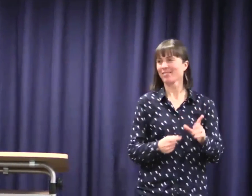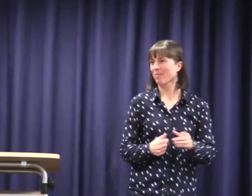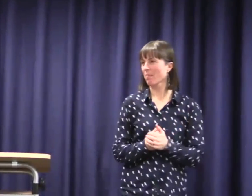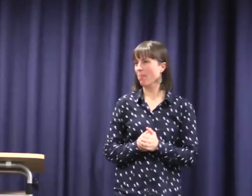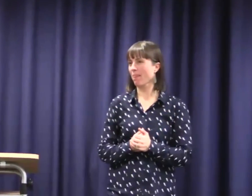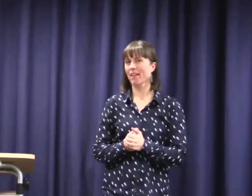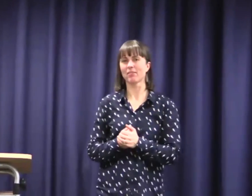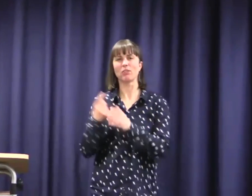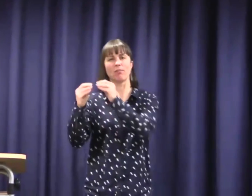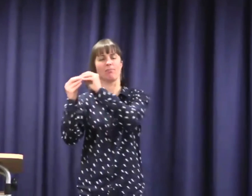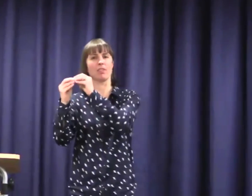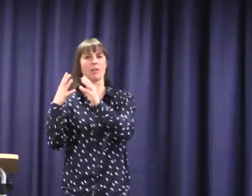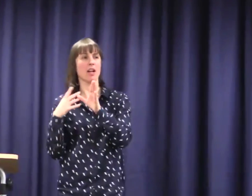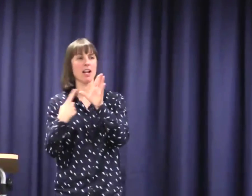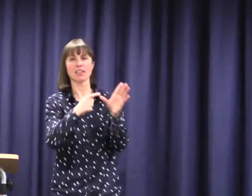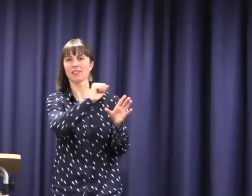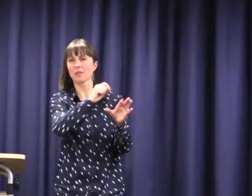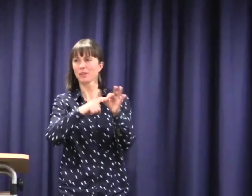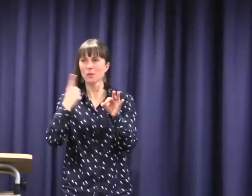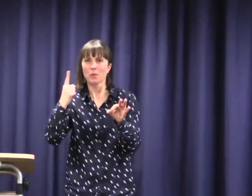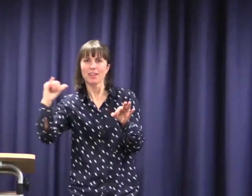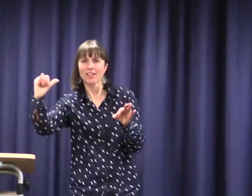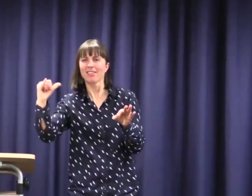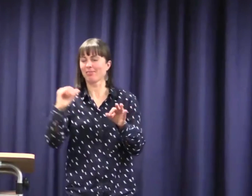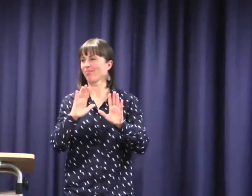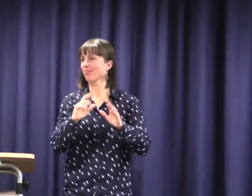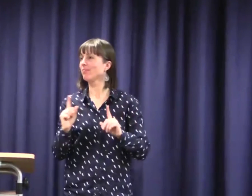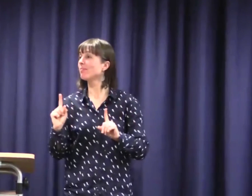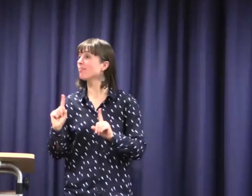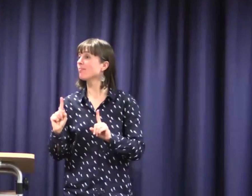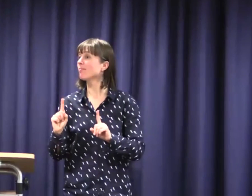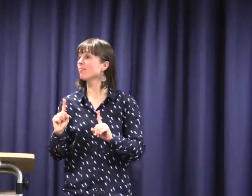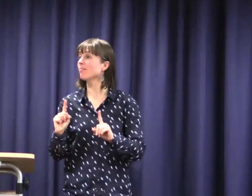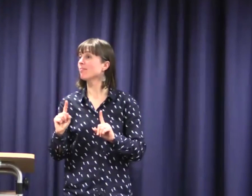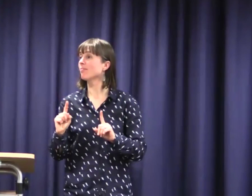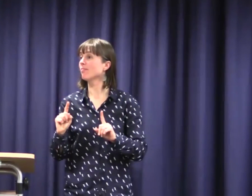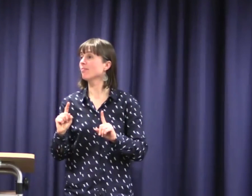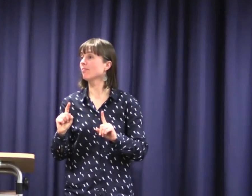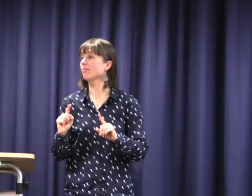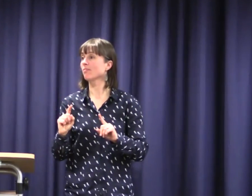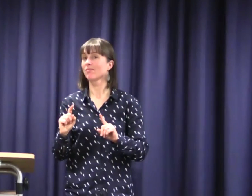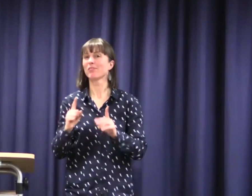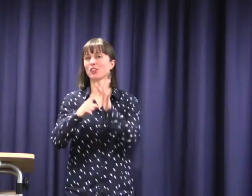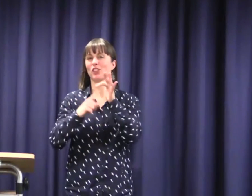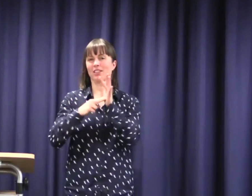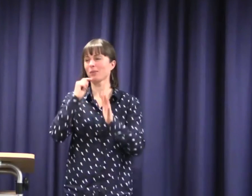Sorry, they're just they're waiting. They're just going to discuss, and they will respond to your question.